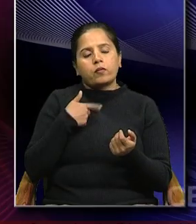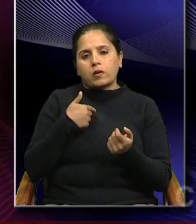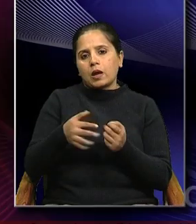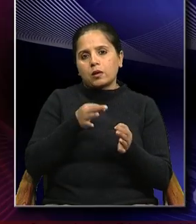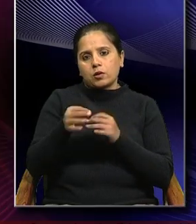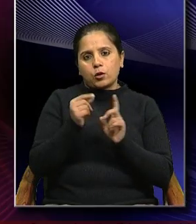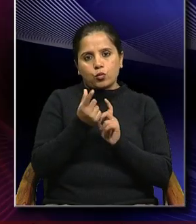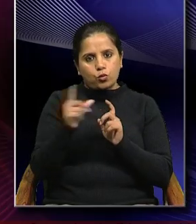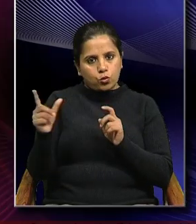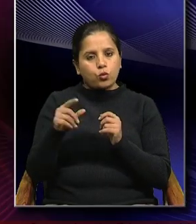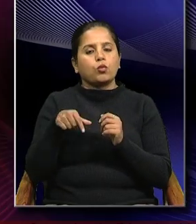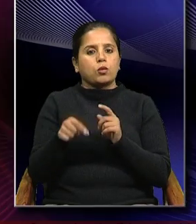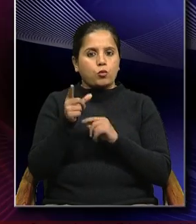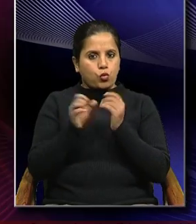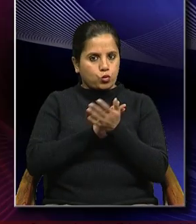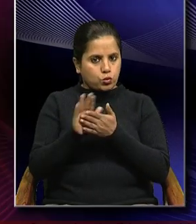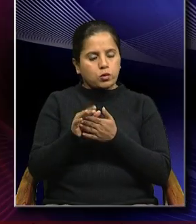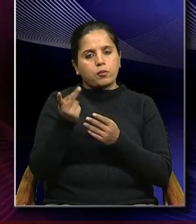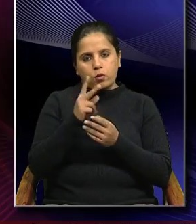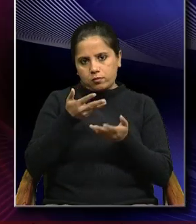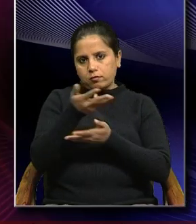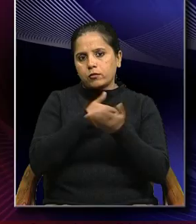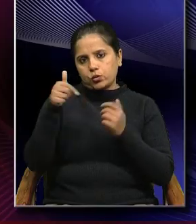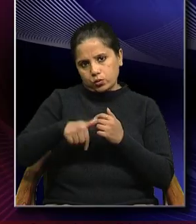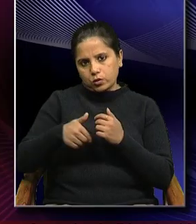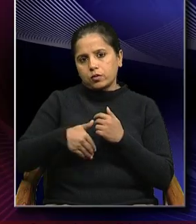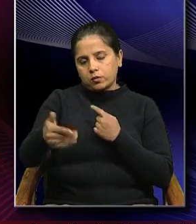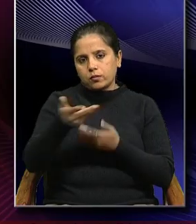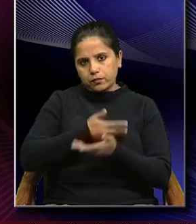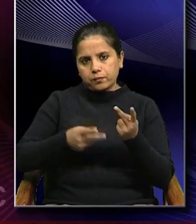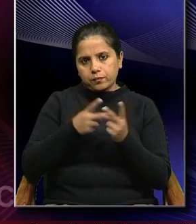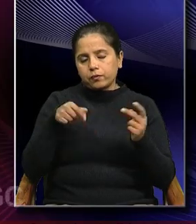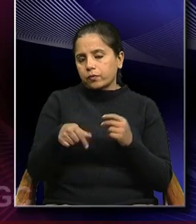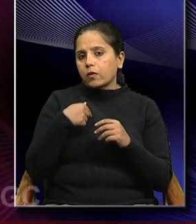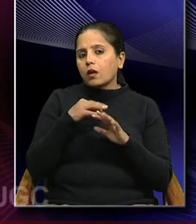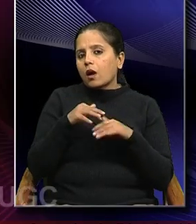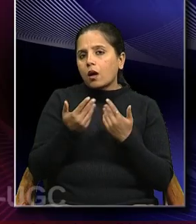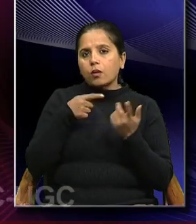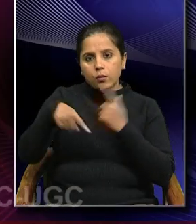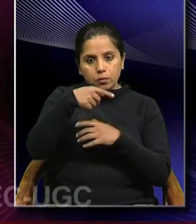to you in due course of our discussions today only. So, how